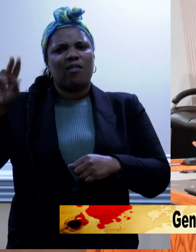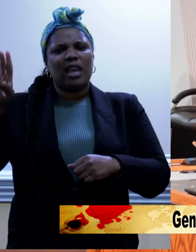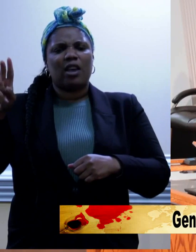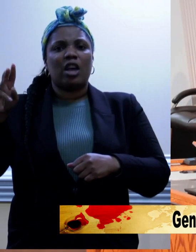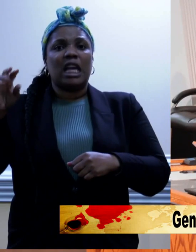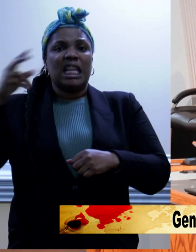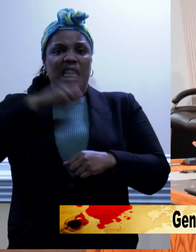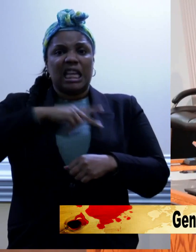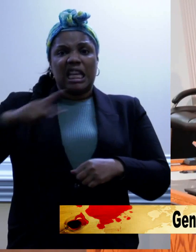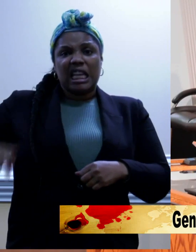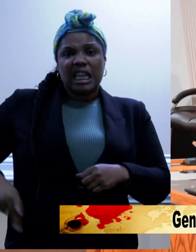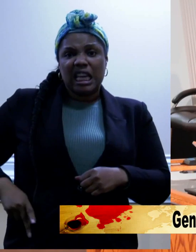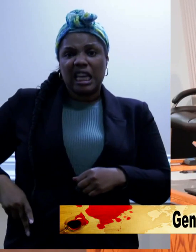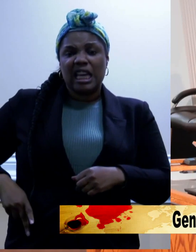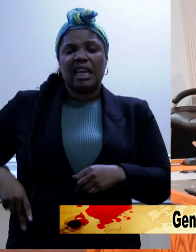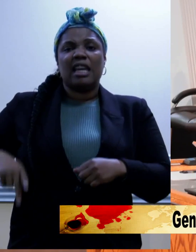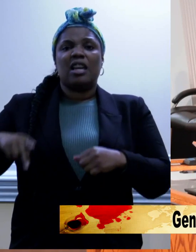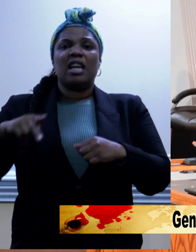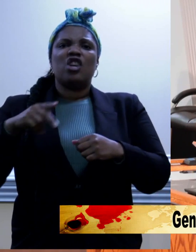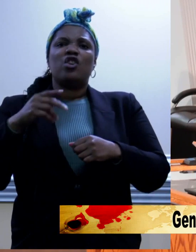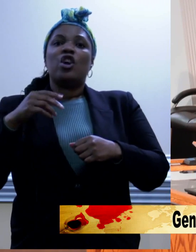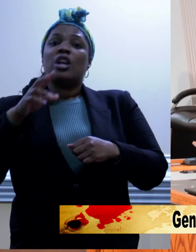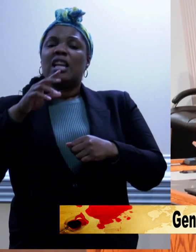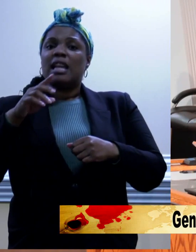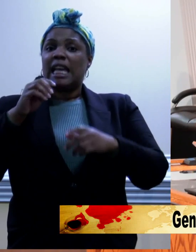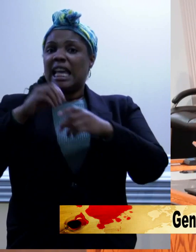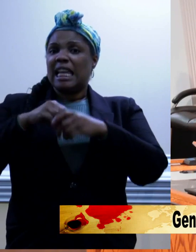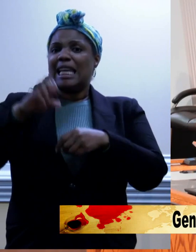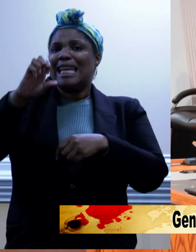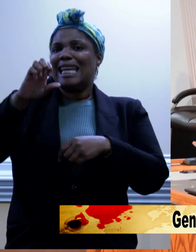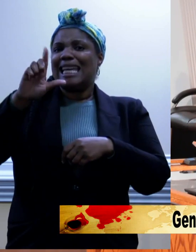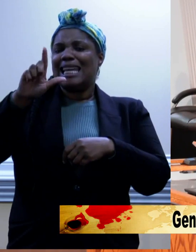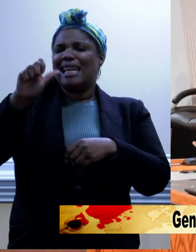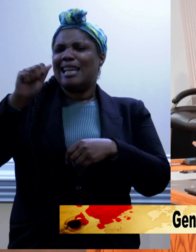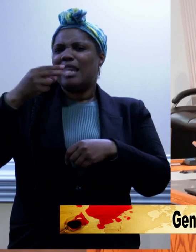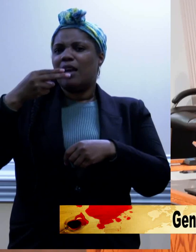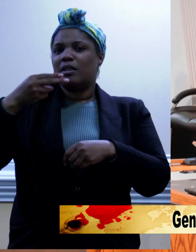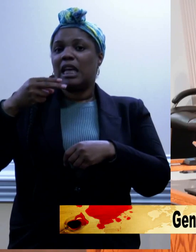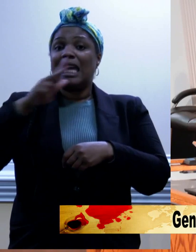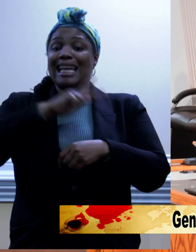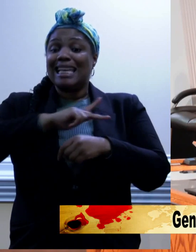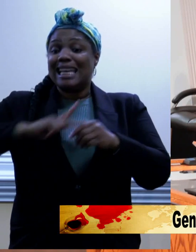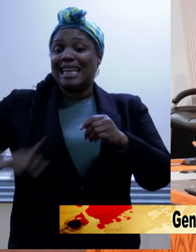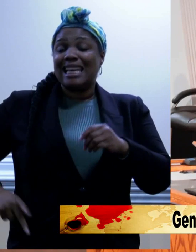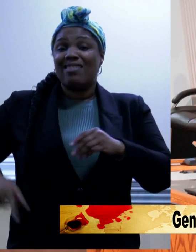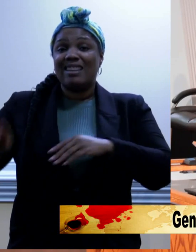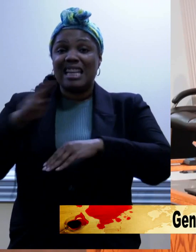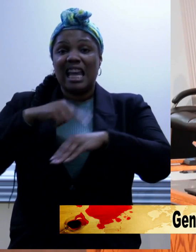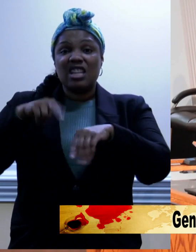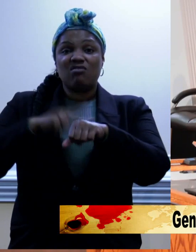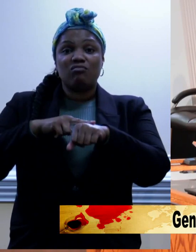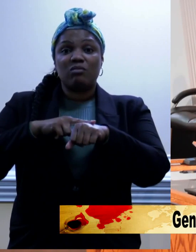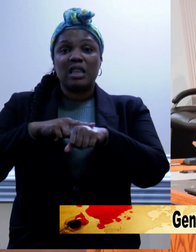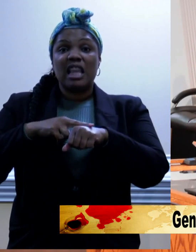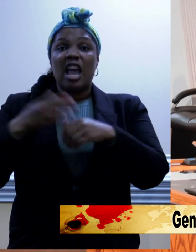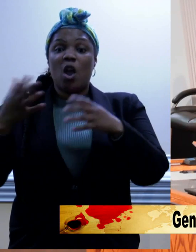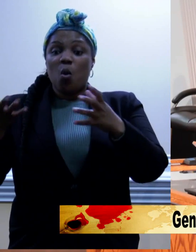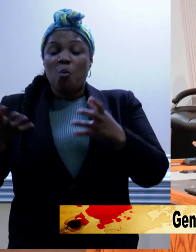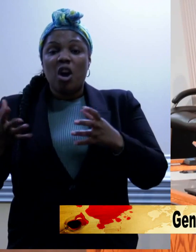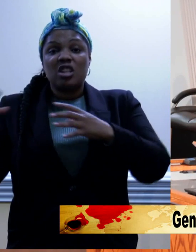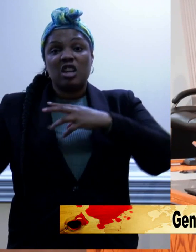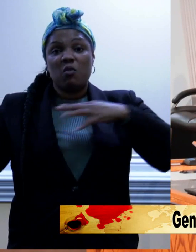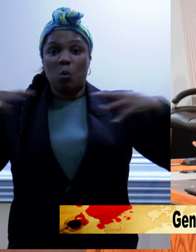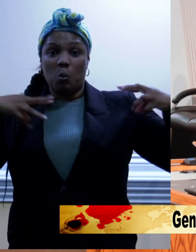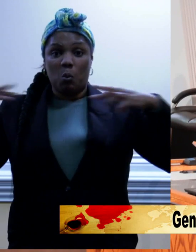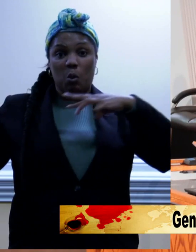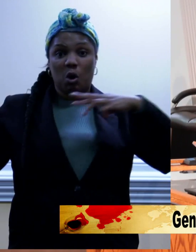of Elasar, Shadalamer, king of Elam, and Tidal, king of nations. Go ahead. That these made war with Bera, king